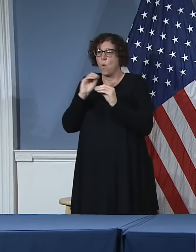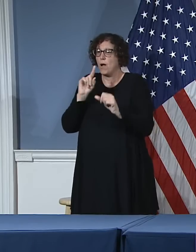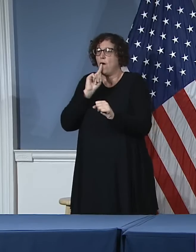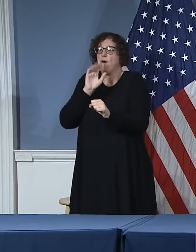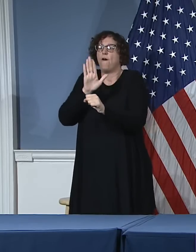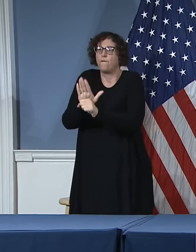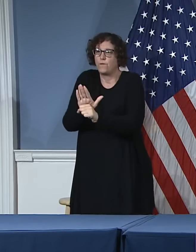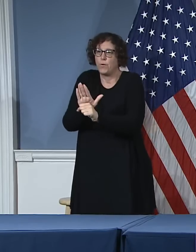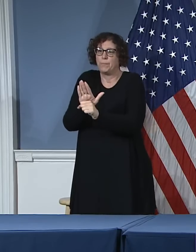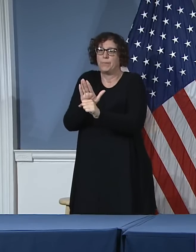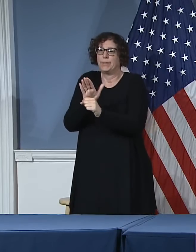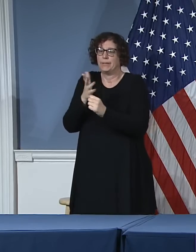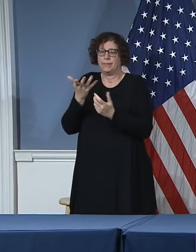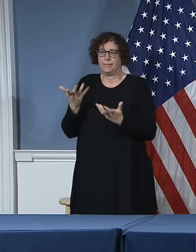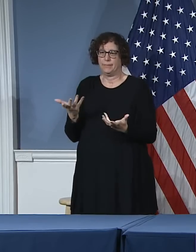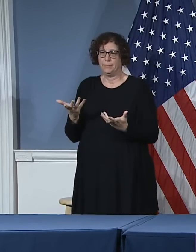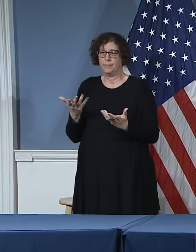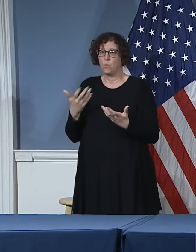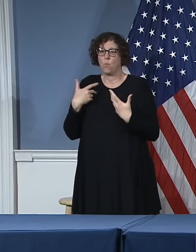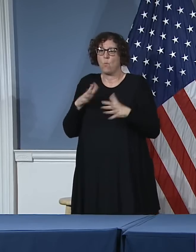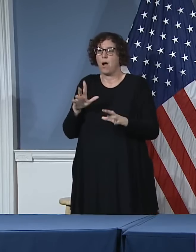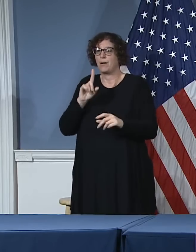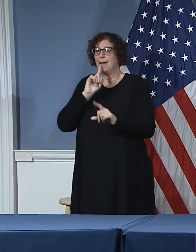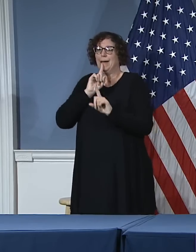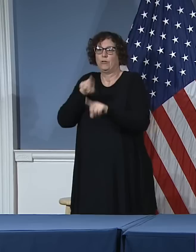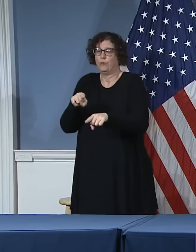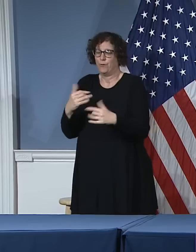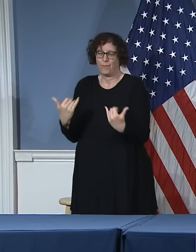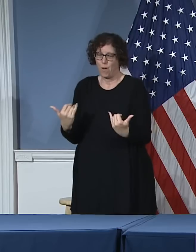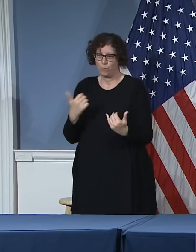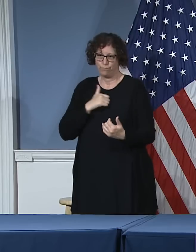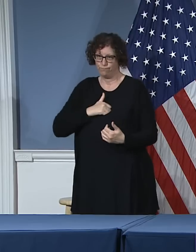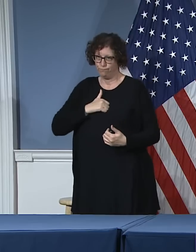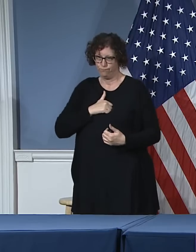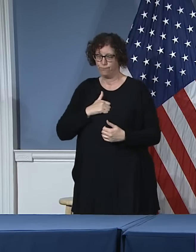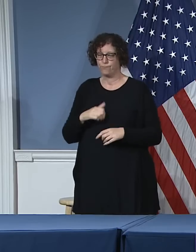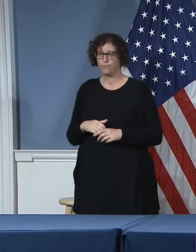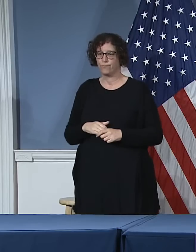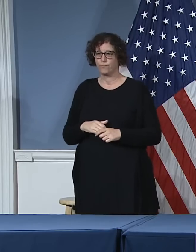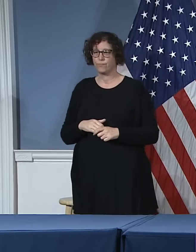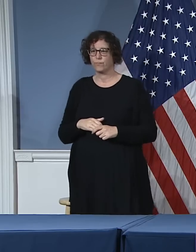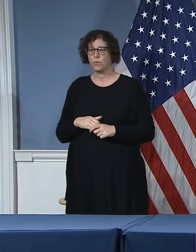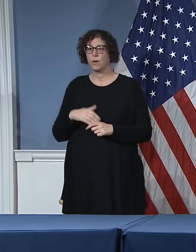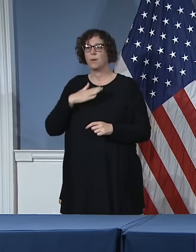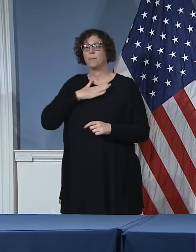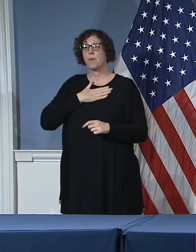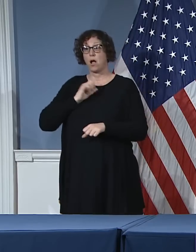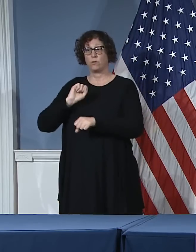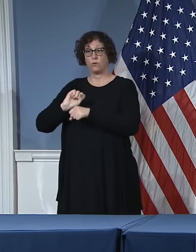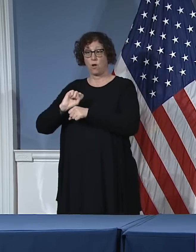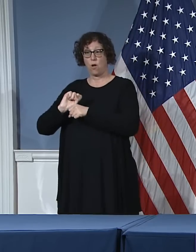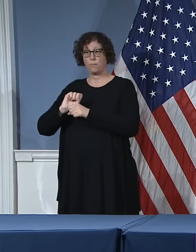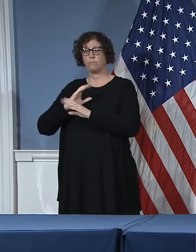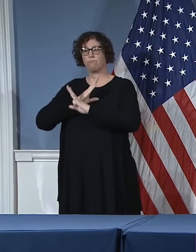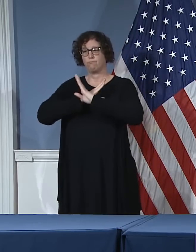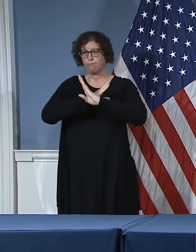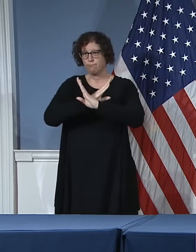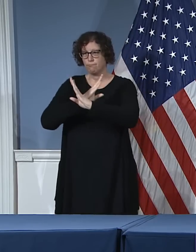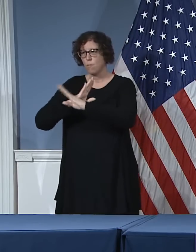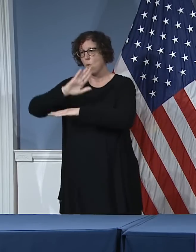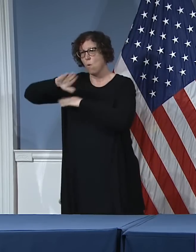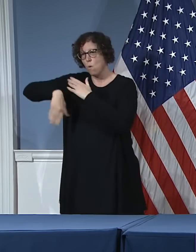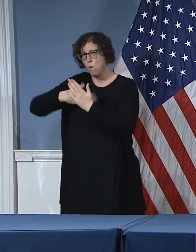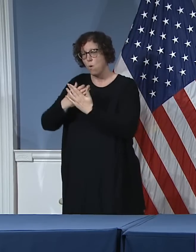we do have confirmation. Our job is to protect everyone. There's a lot of extraordinary professionals